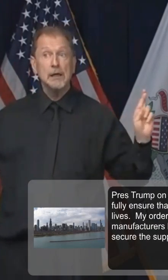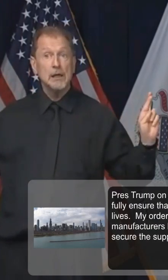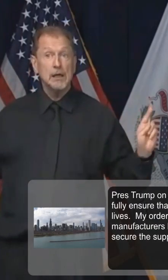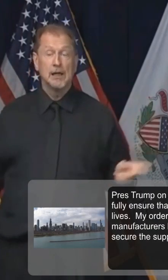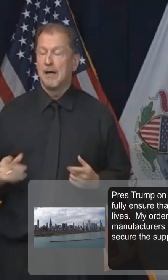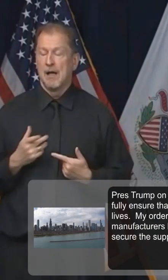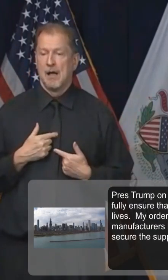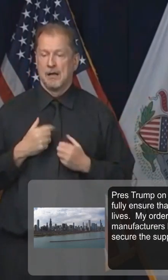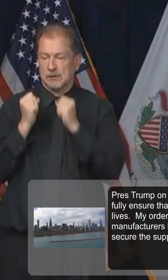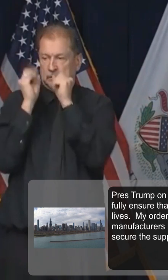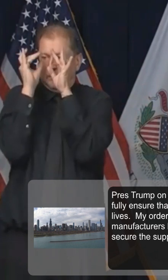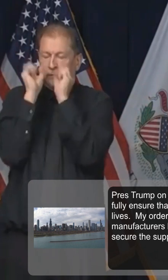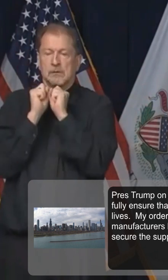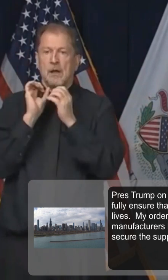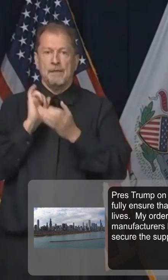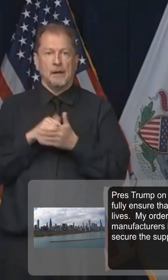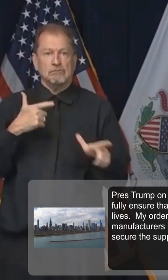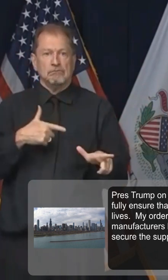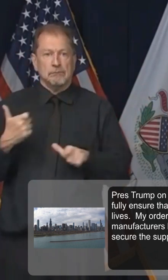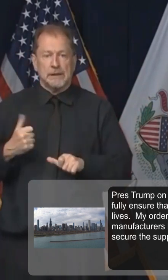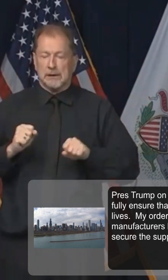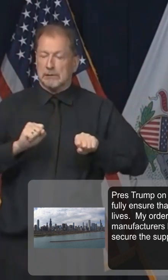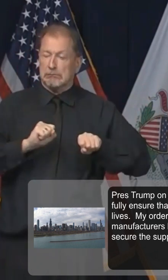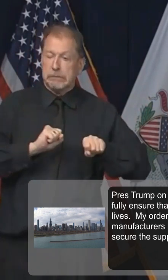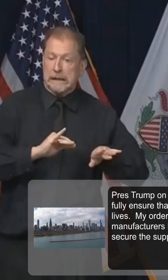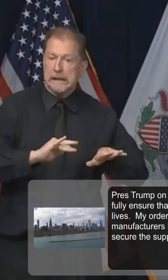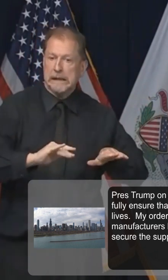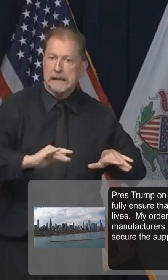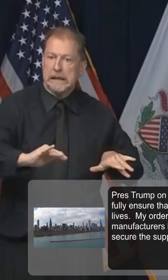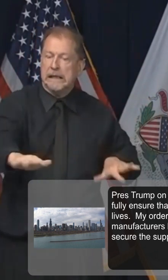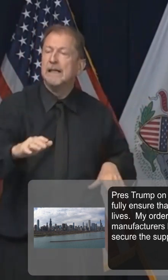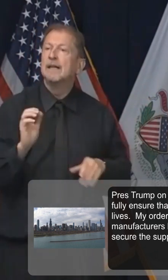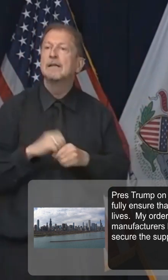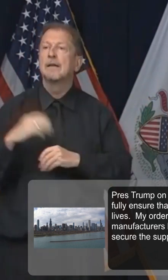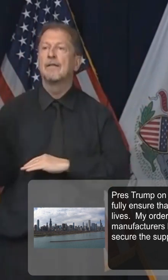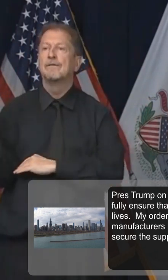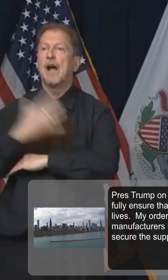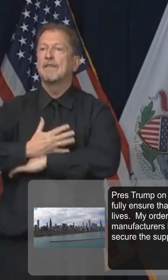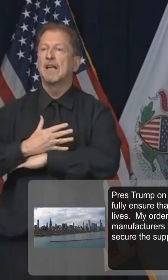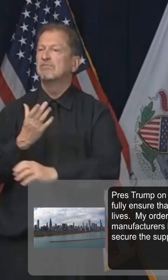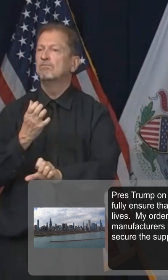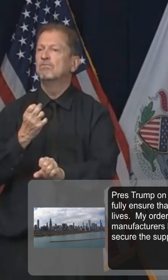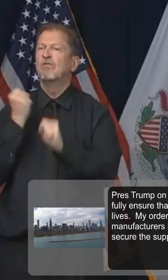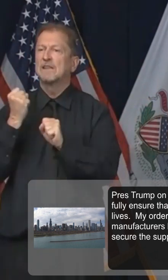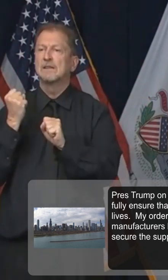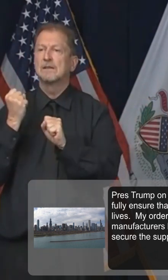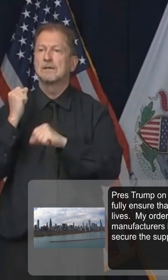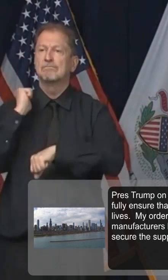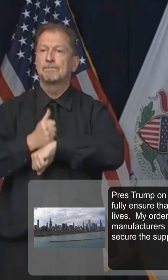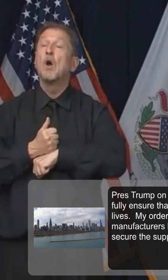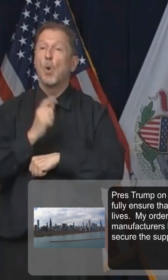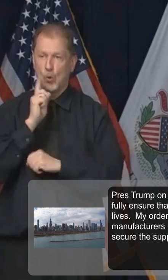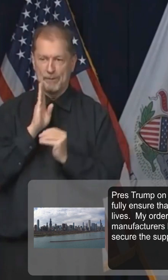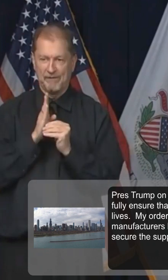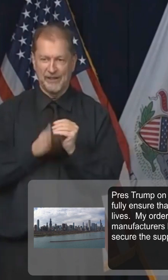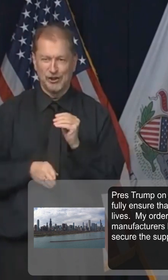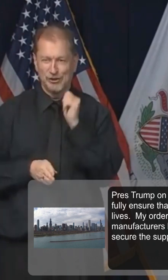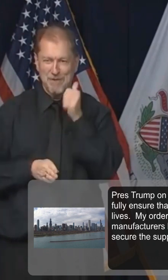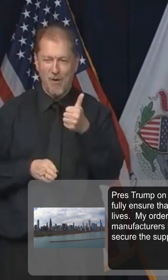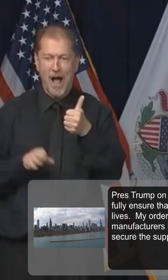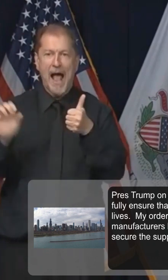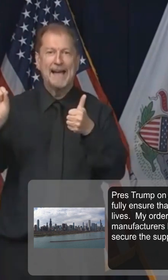you could make something that big, build something out like that in 5 days, and they'll be completed tomorrow.